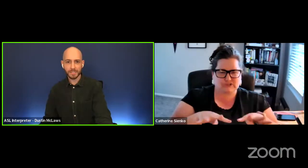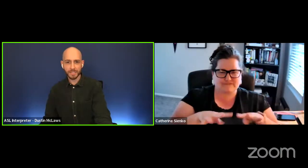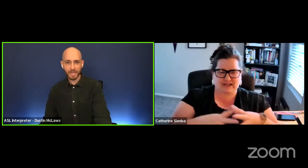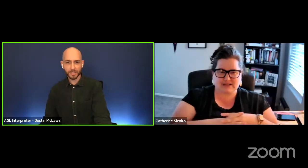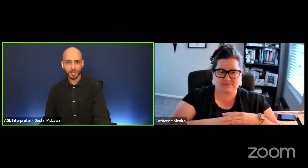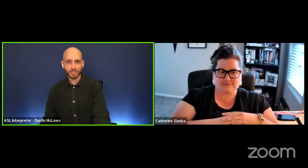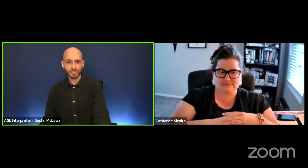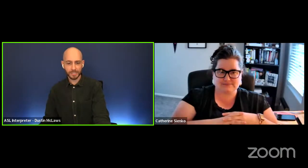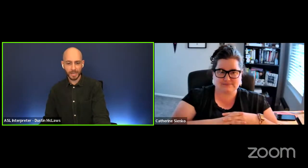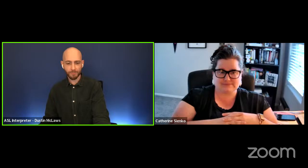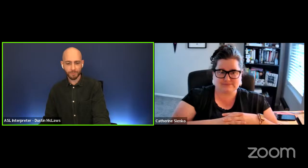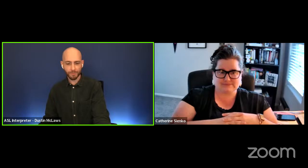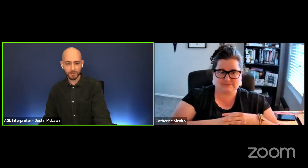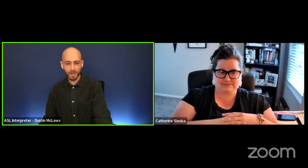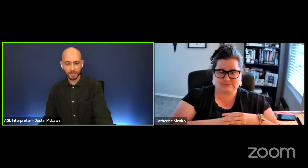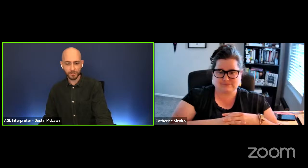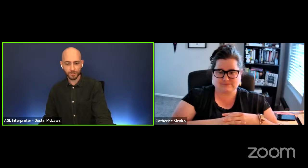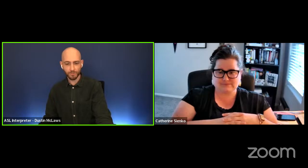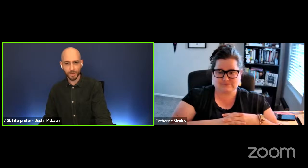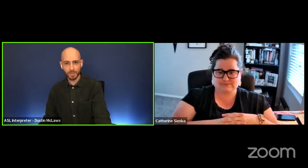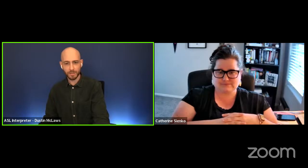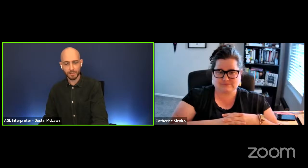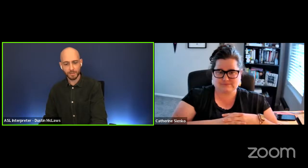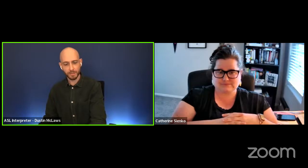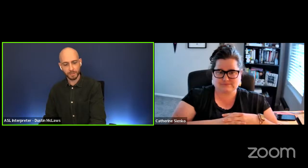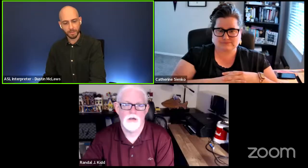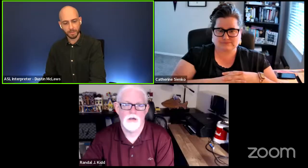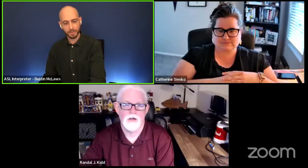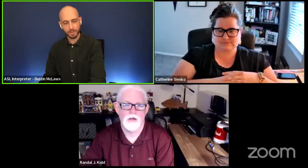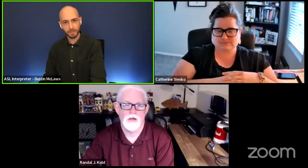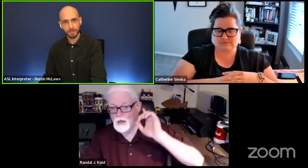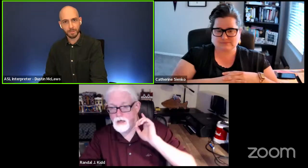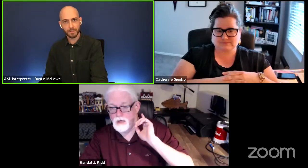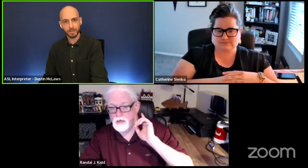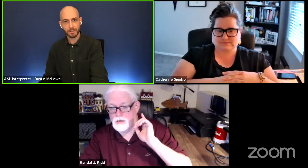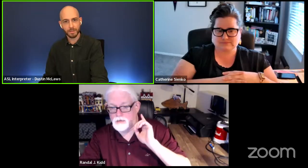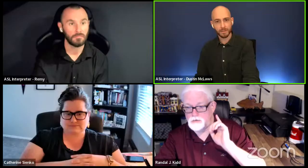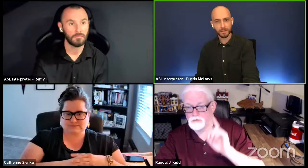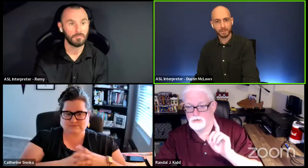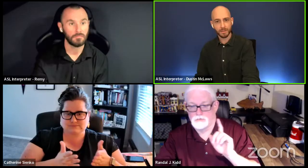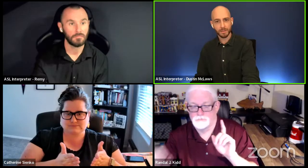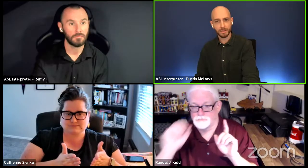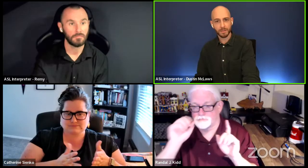That is the ACDHH staff feedback survey.